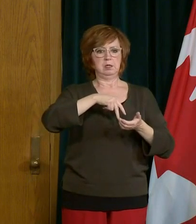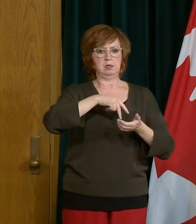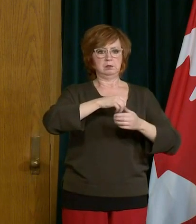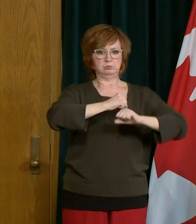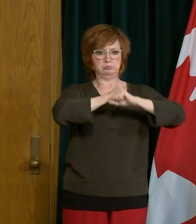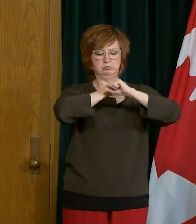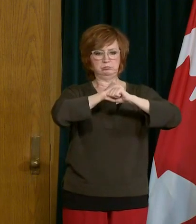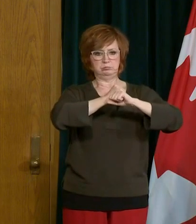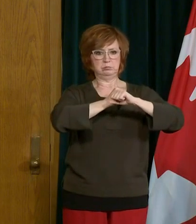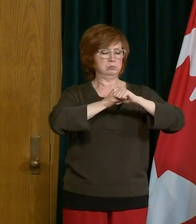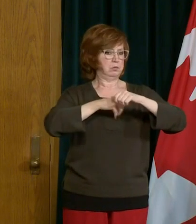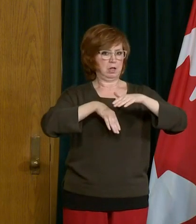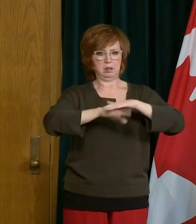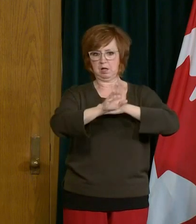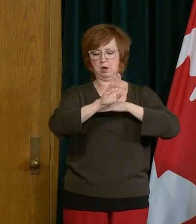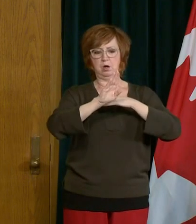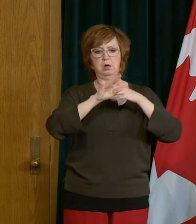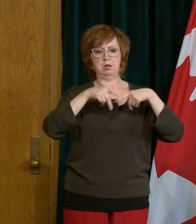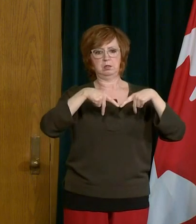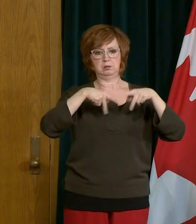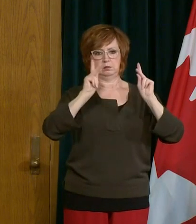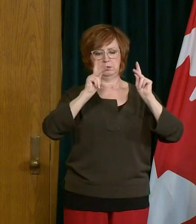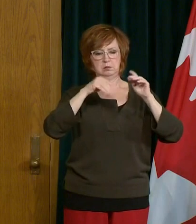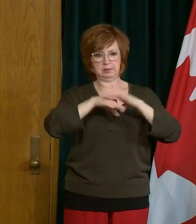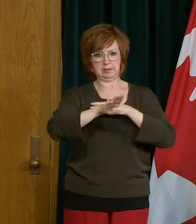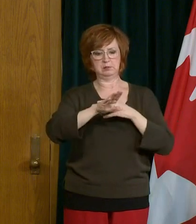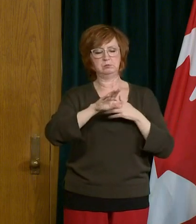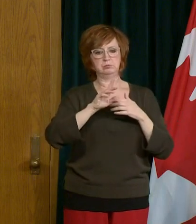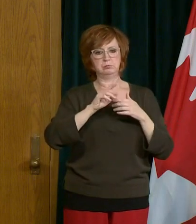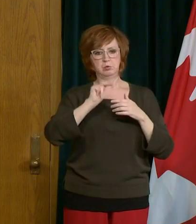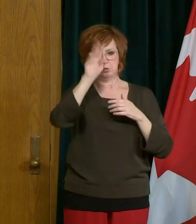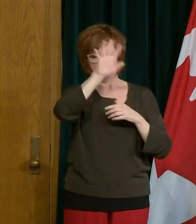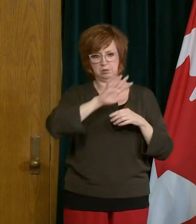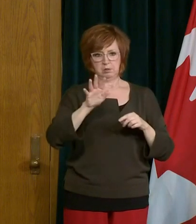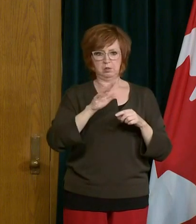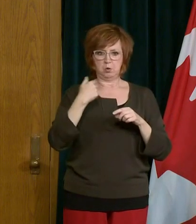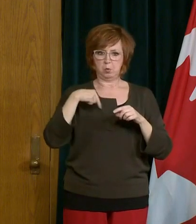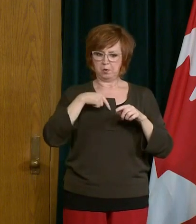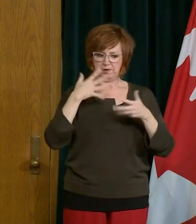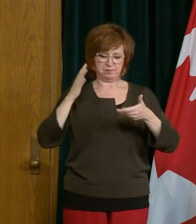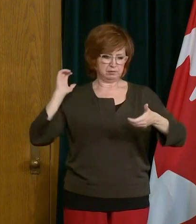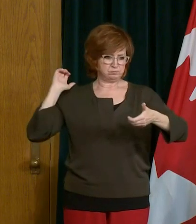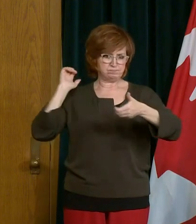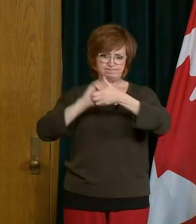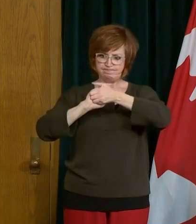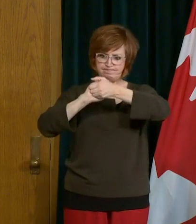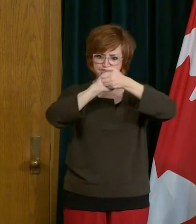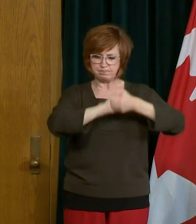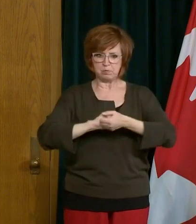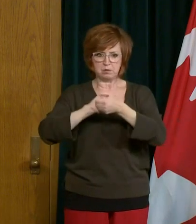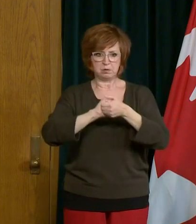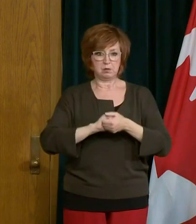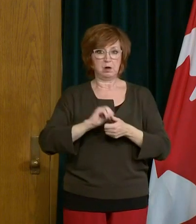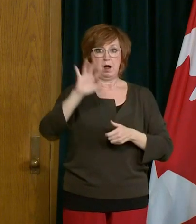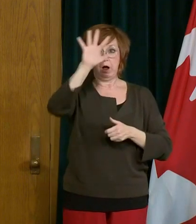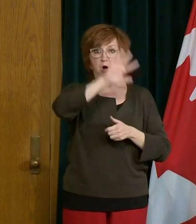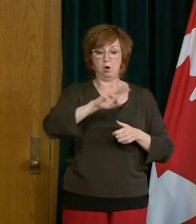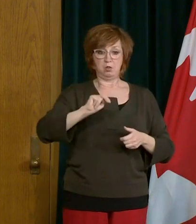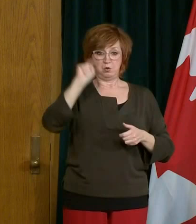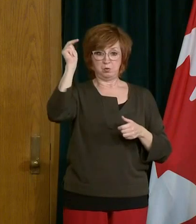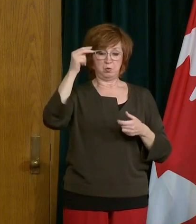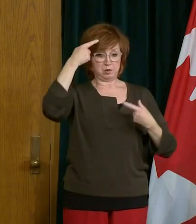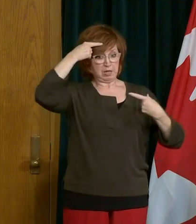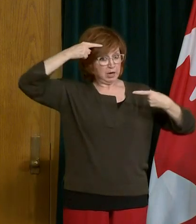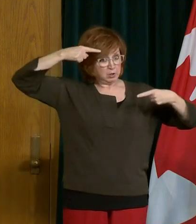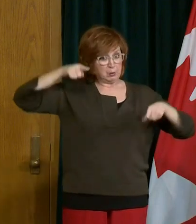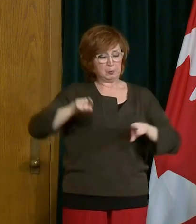officers. We've worked hand in hand with the northern communities all along. Have they all been unanimous in when and how we act? No.